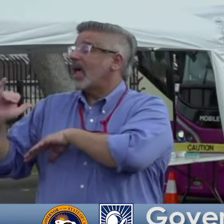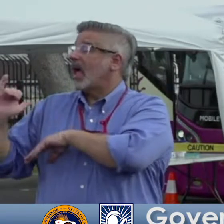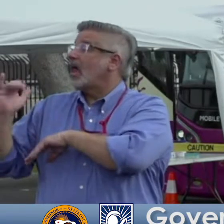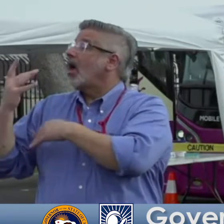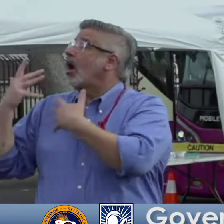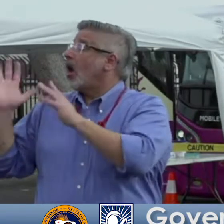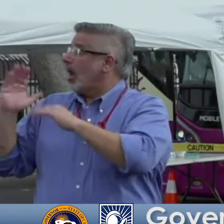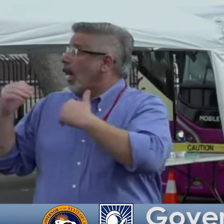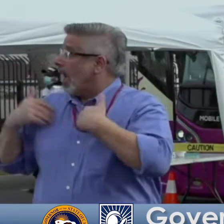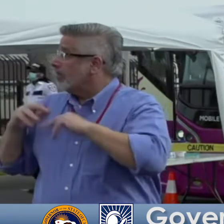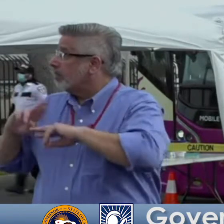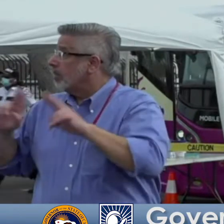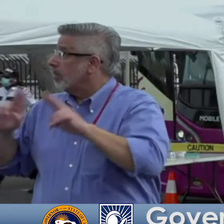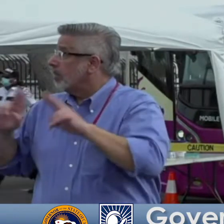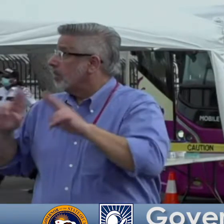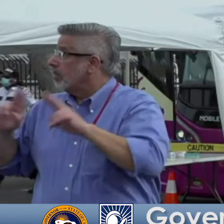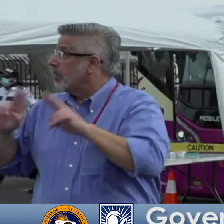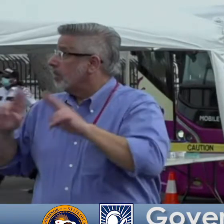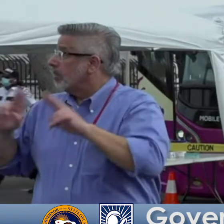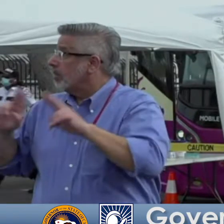facilities like our 89